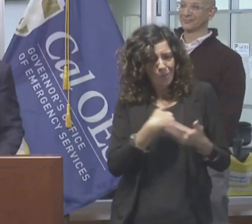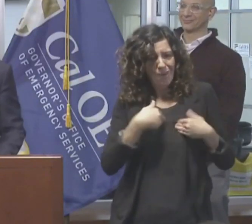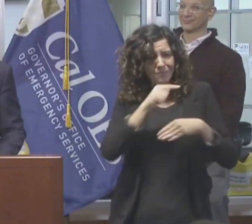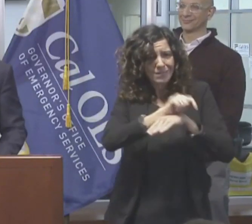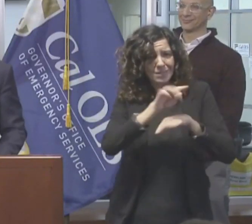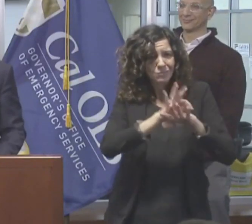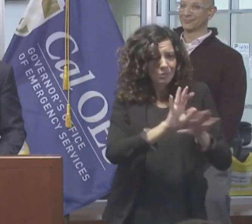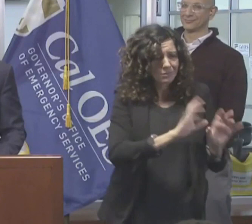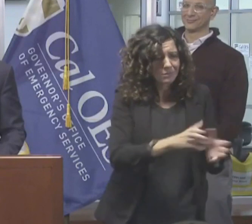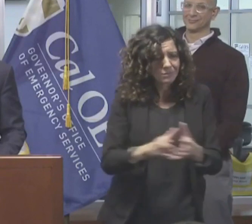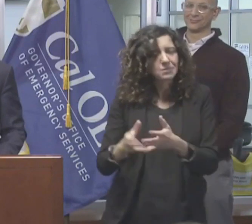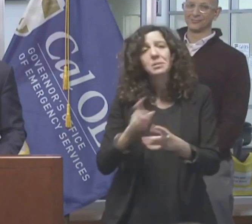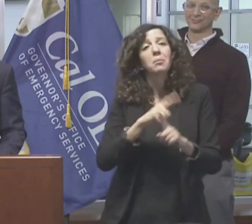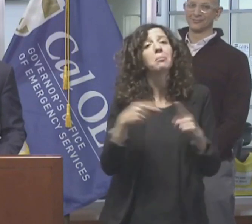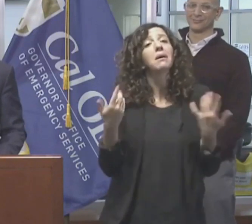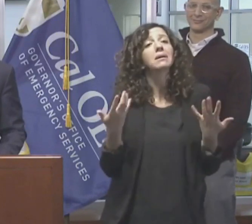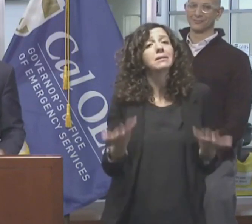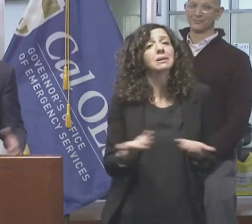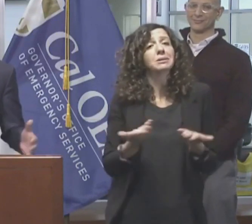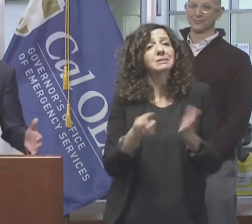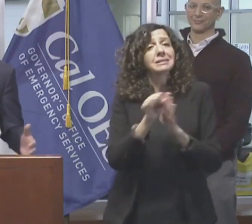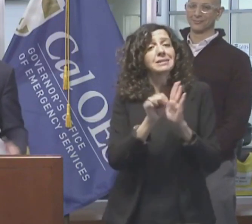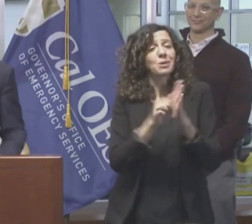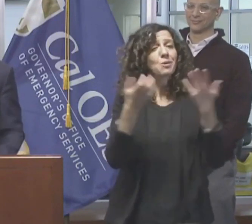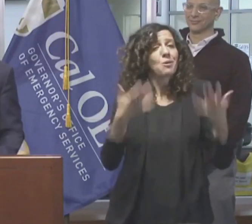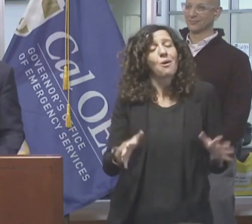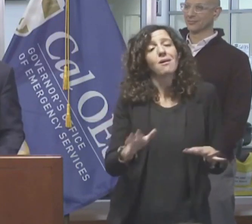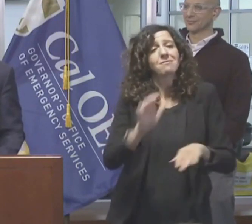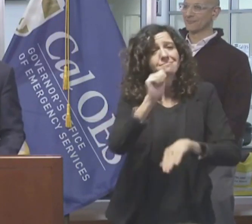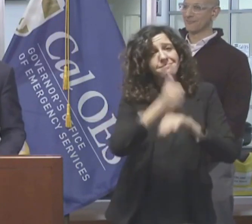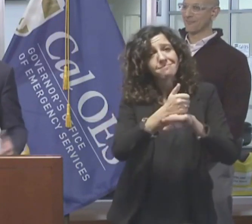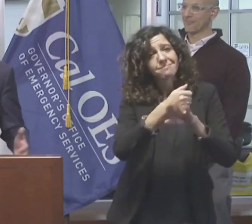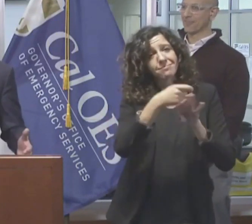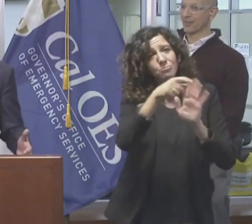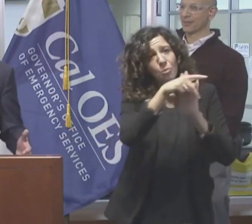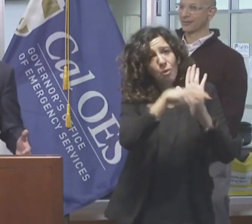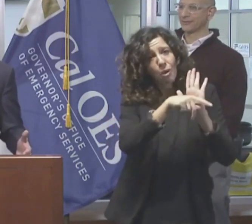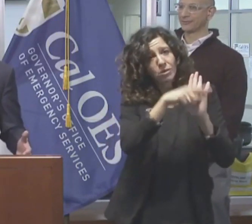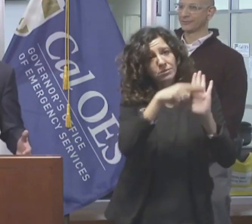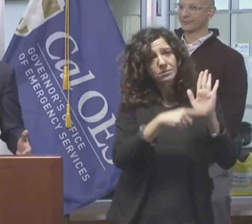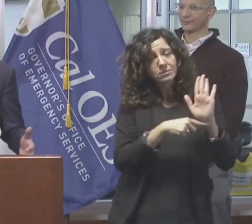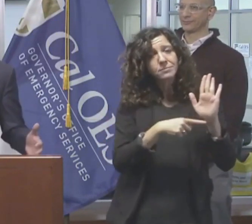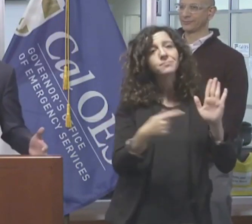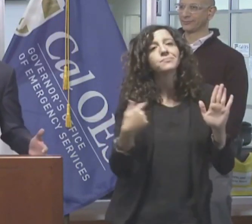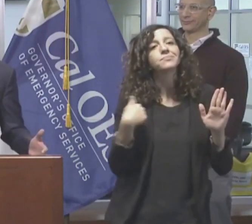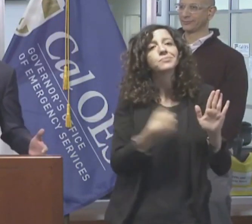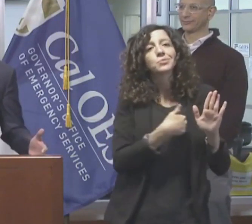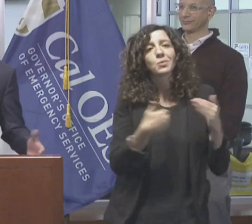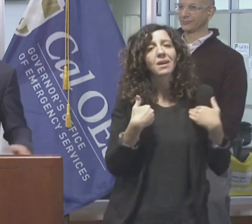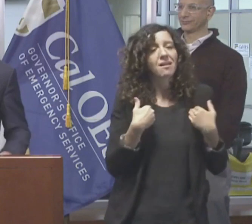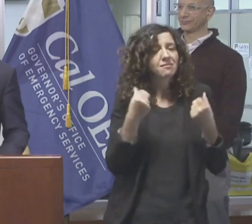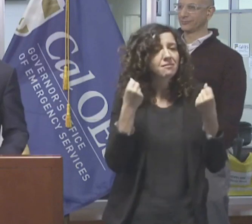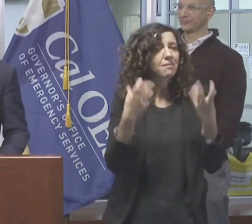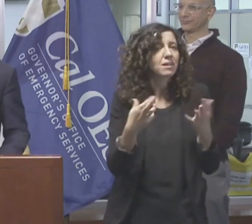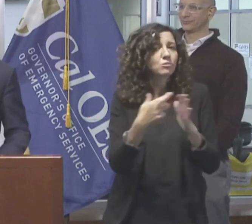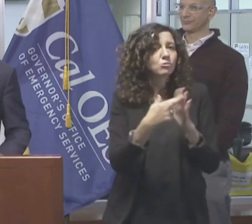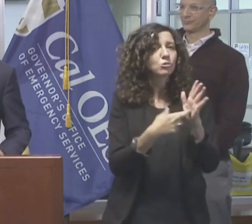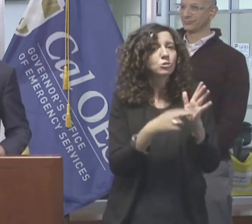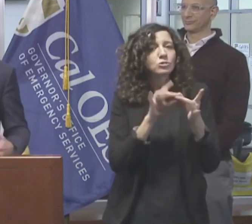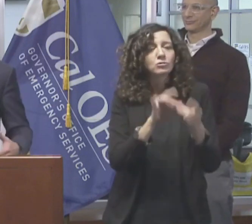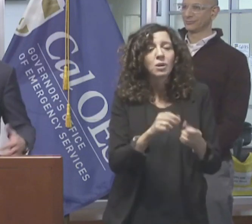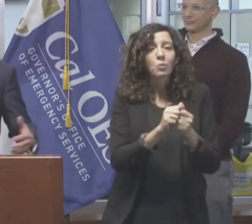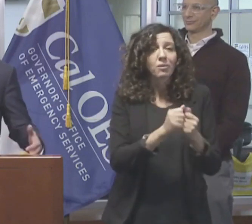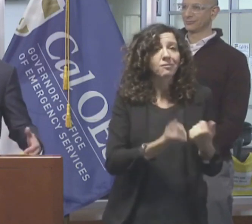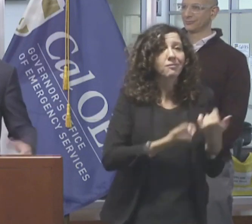well-established protocols in the state. Many of you sat right here with me. Wildfire protocols at scale.